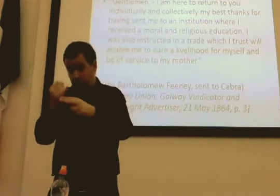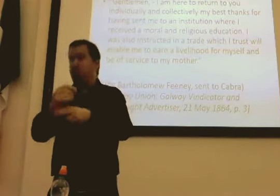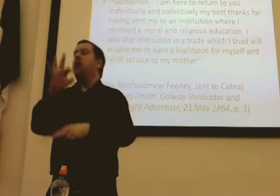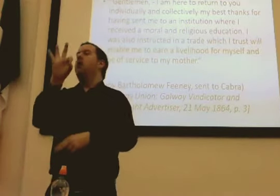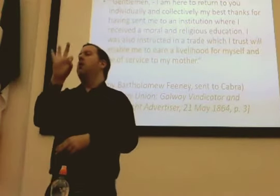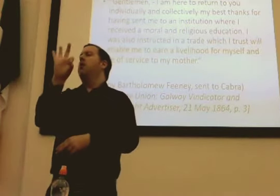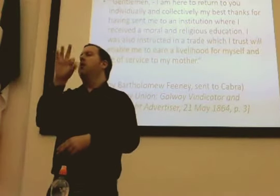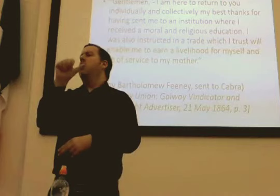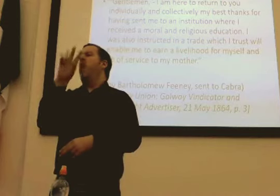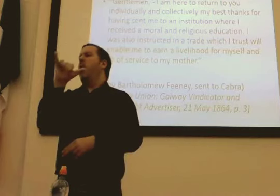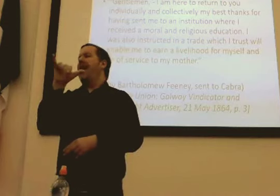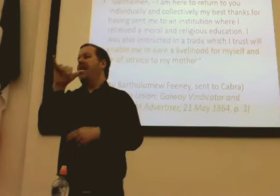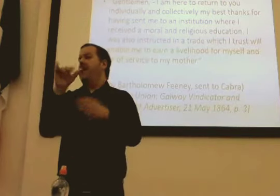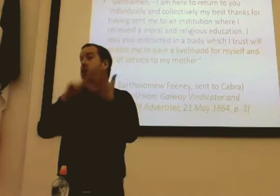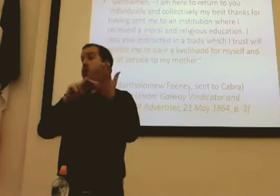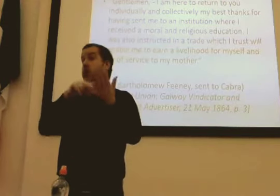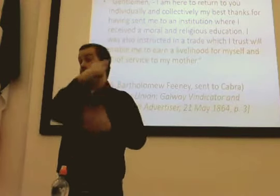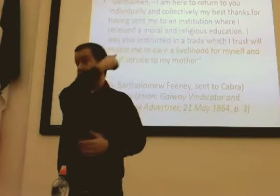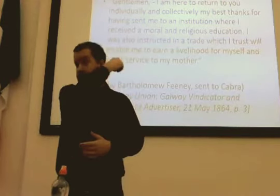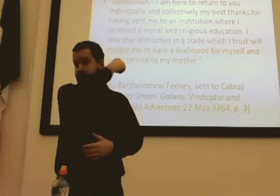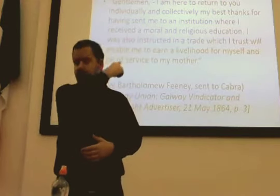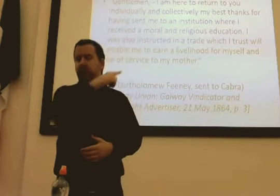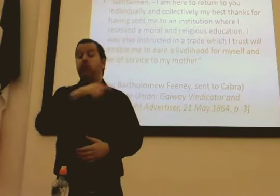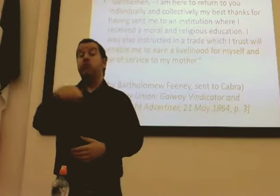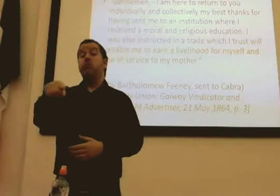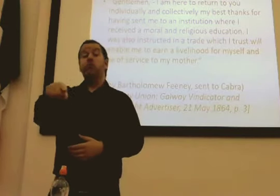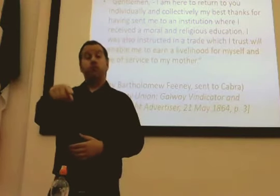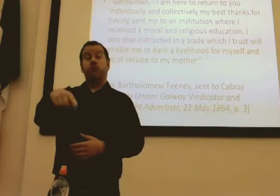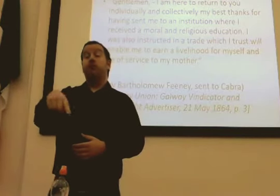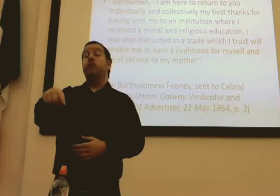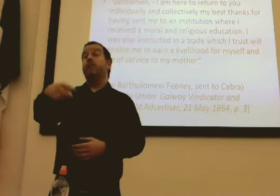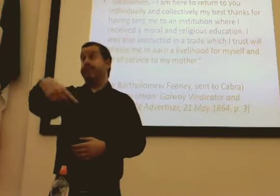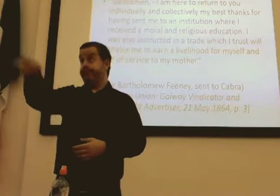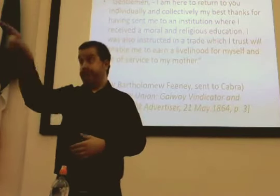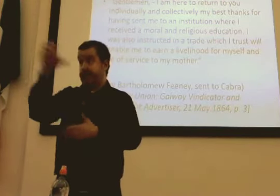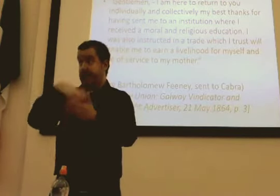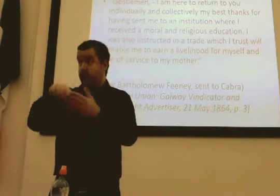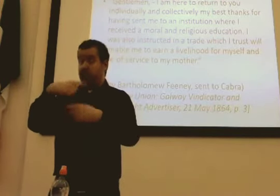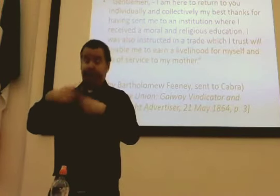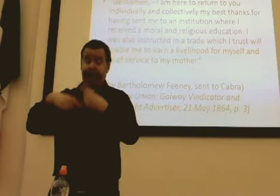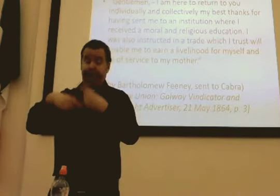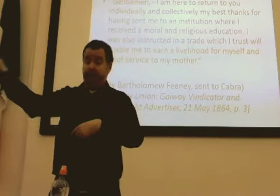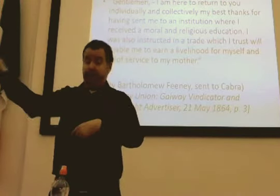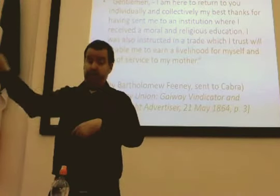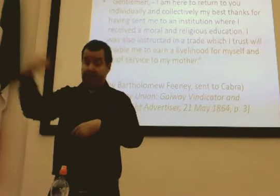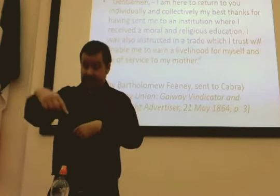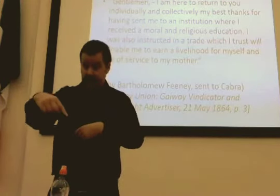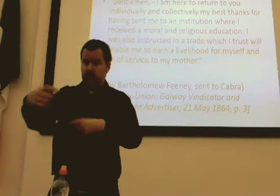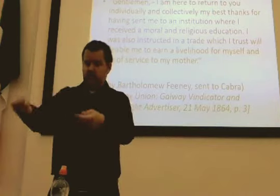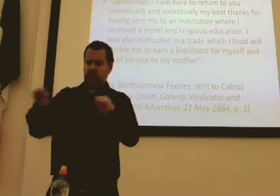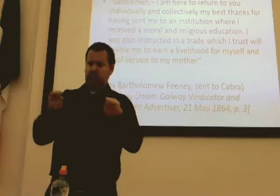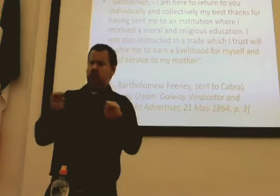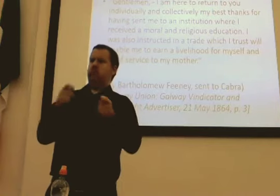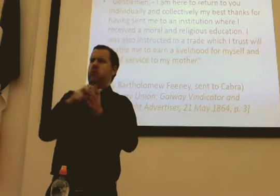paid the school in this is Galway, were willing to pay the school in Cabra to educate this